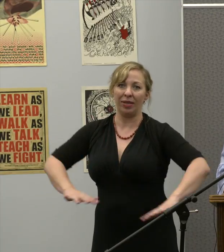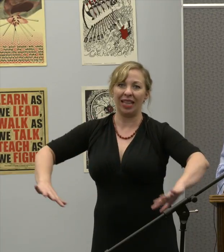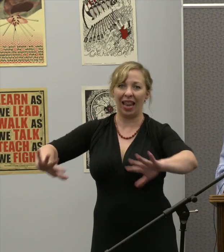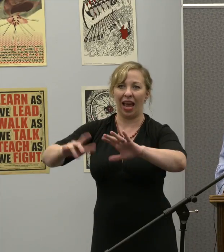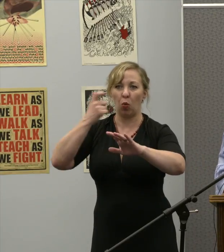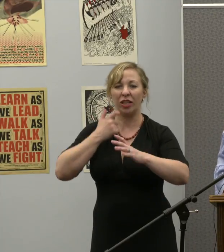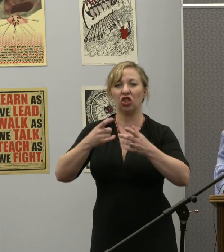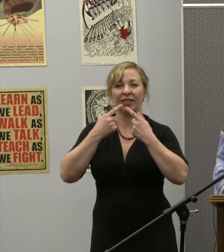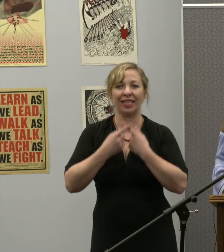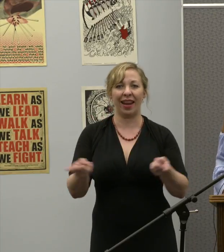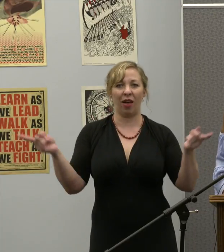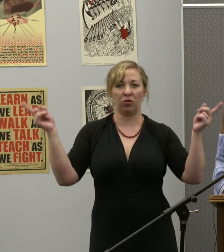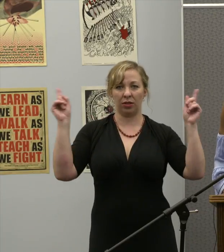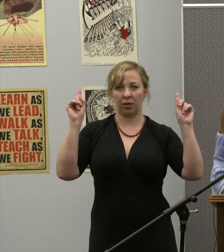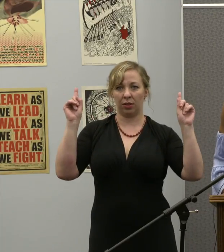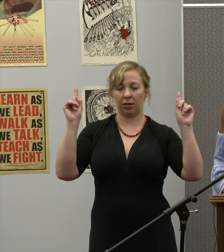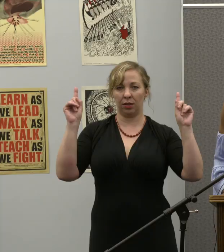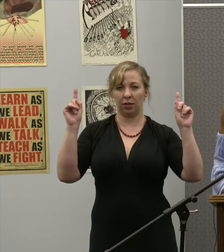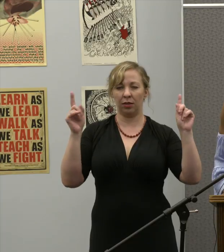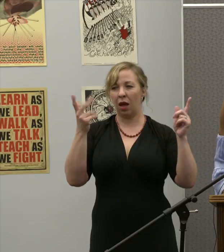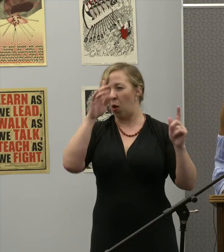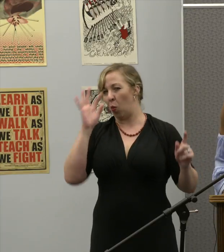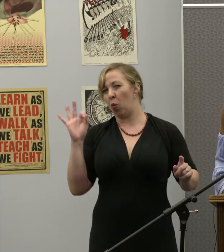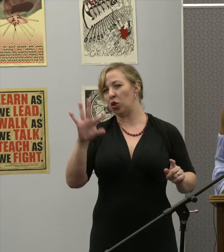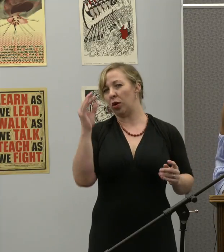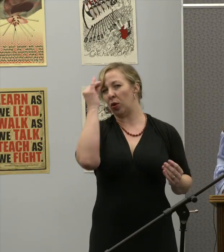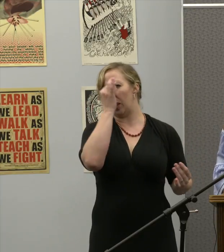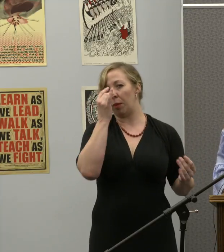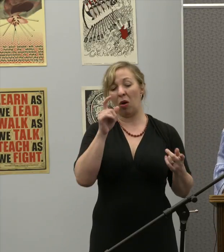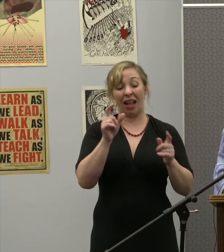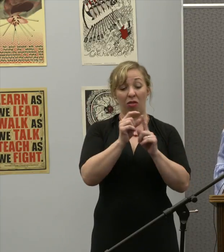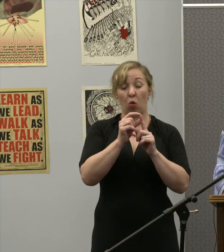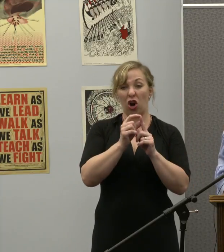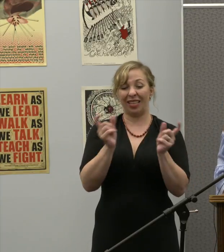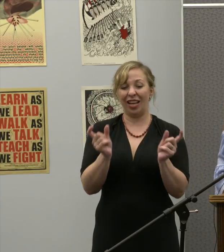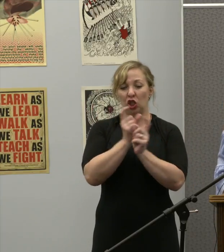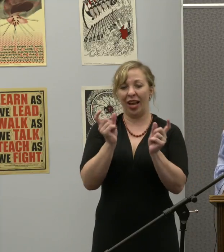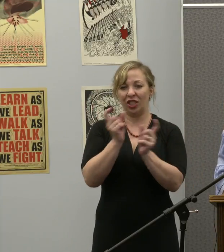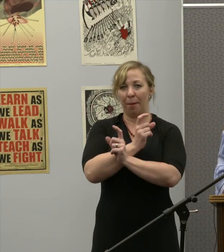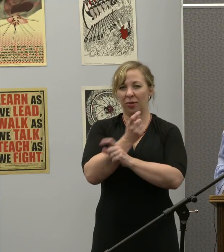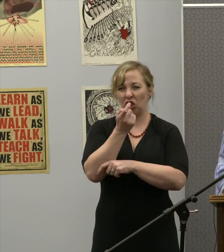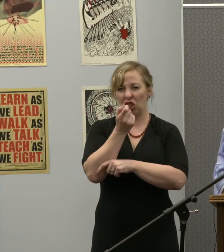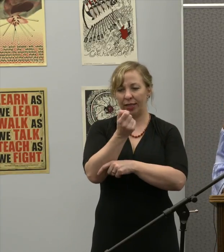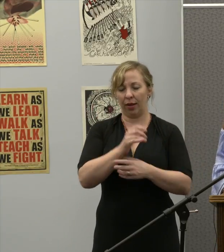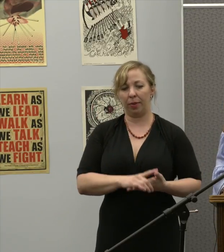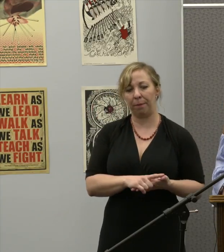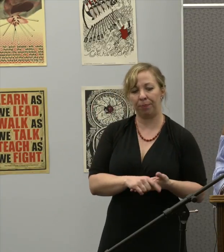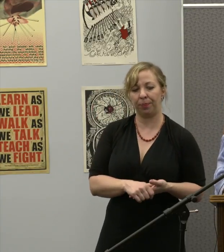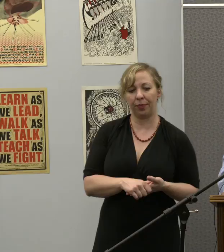loud. So I just want you to think about that. And I changed the words around a little bit, but you'll hear it in the verse.